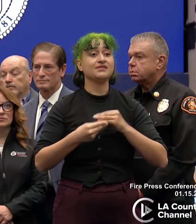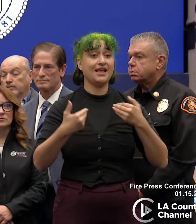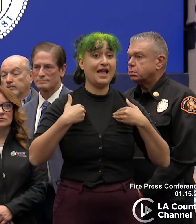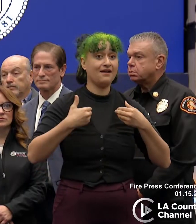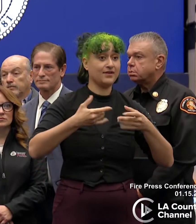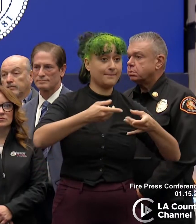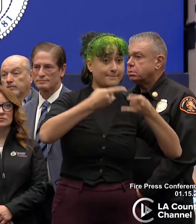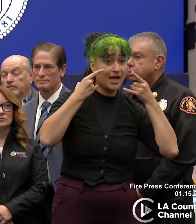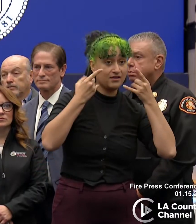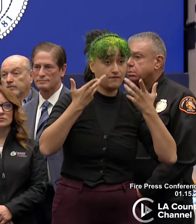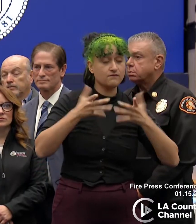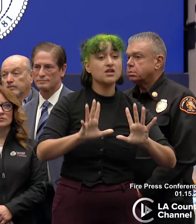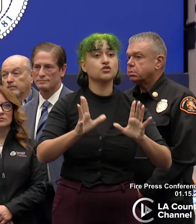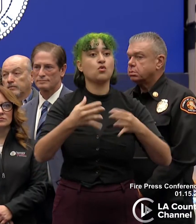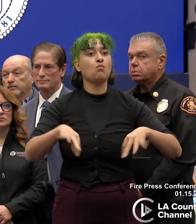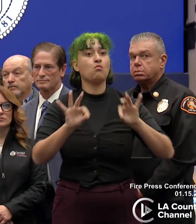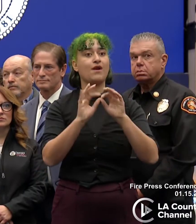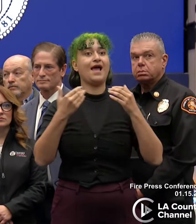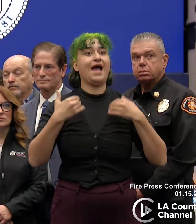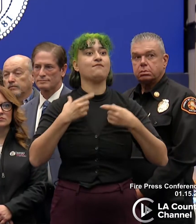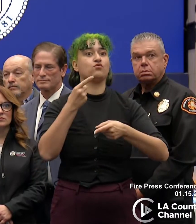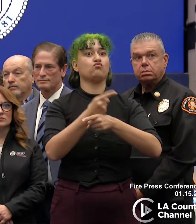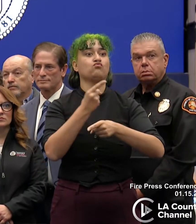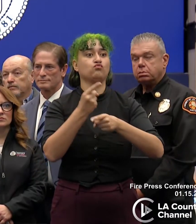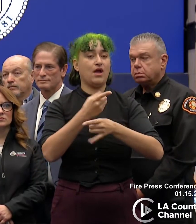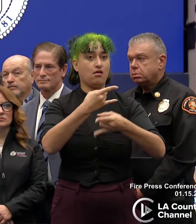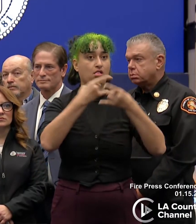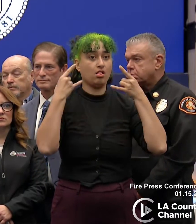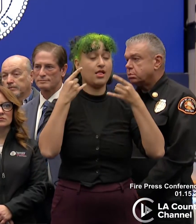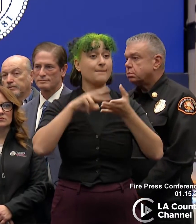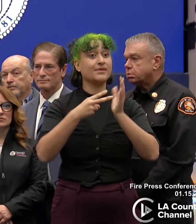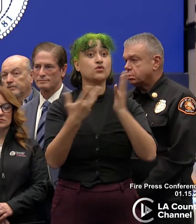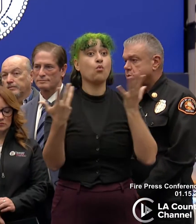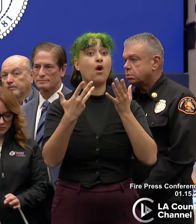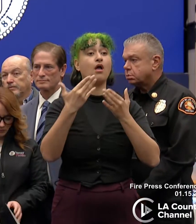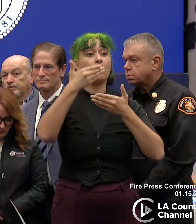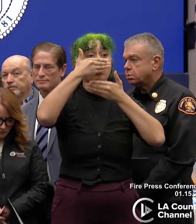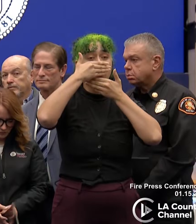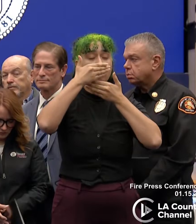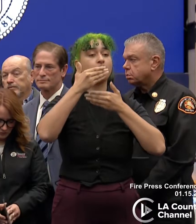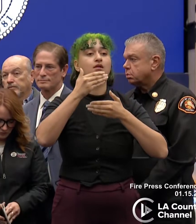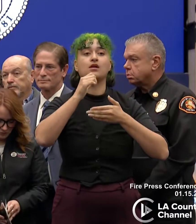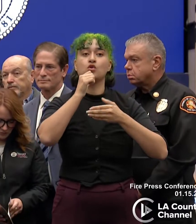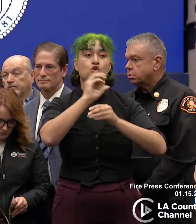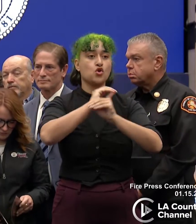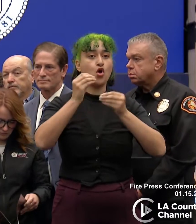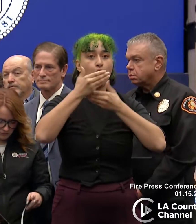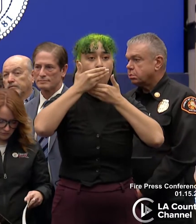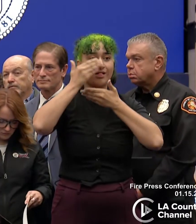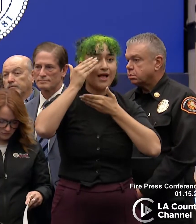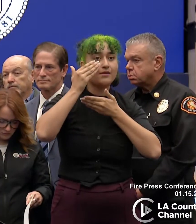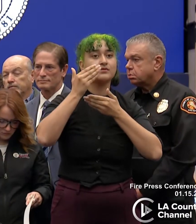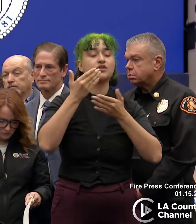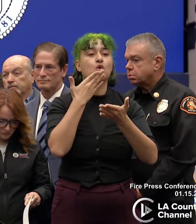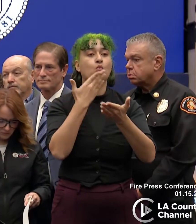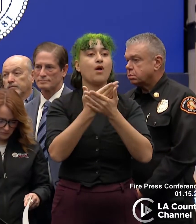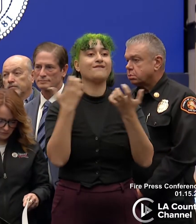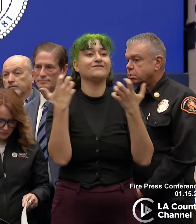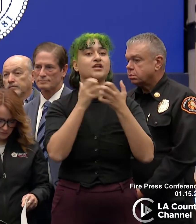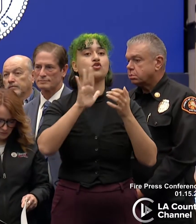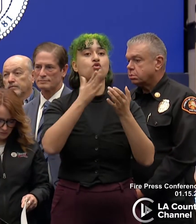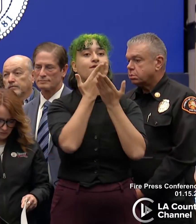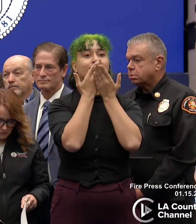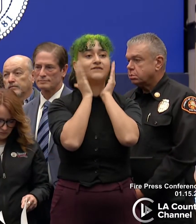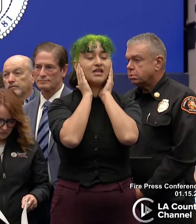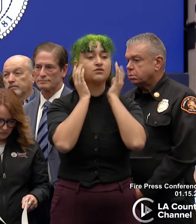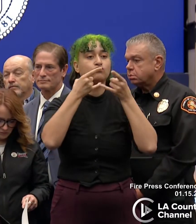the masks, important to wear those correctly. This means over the nose and mouth without gaps and well fitted to your face. For